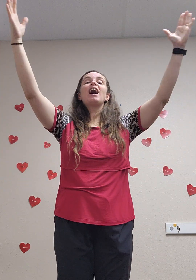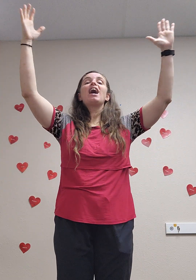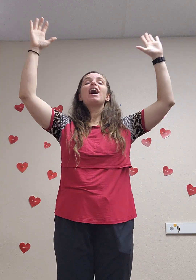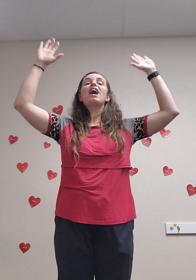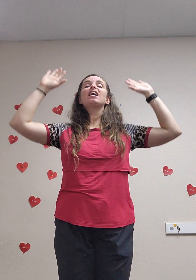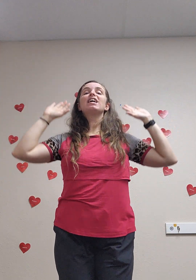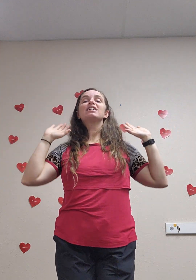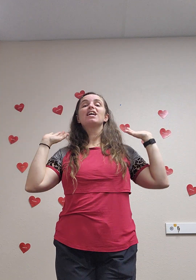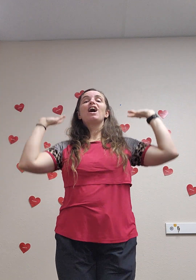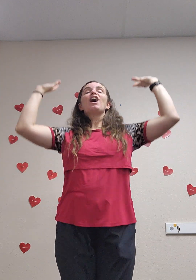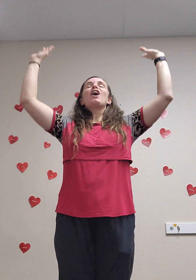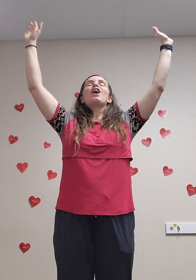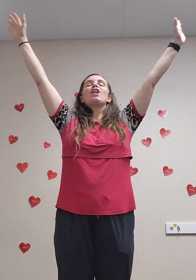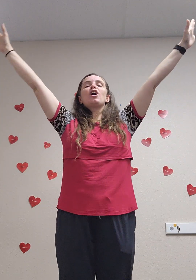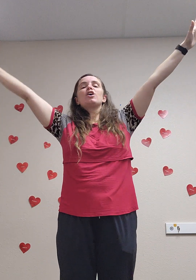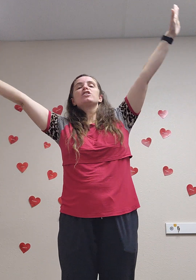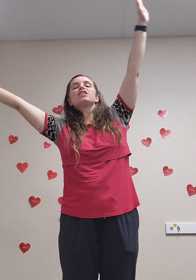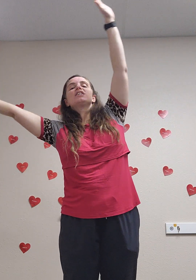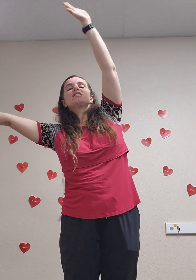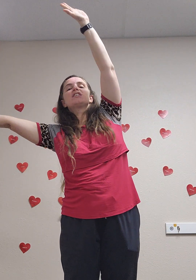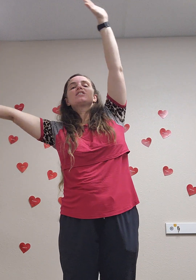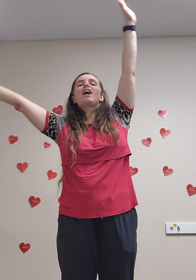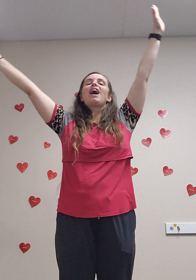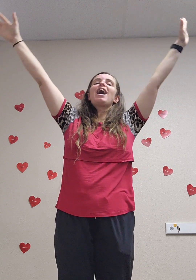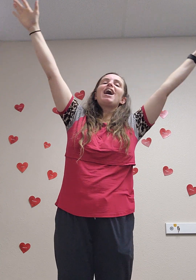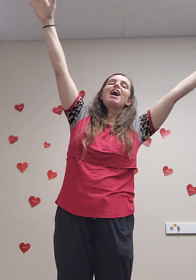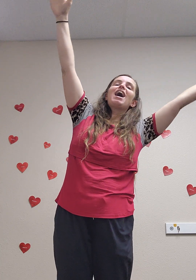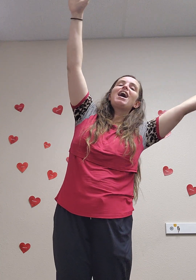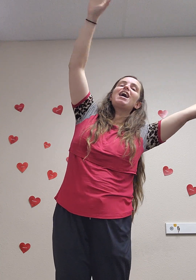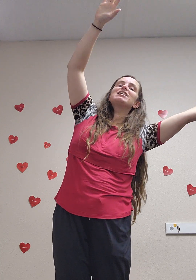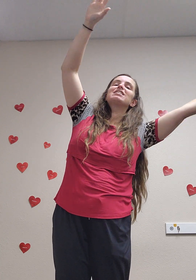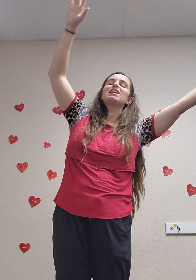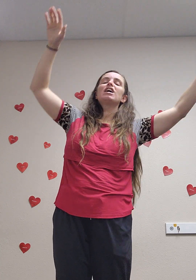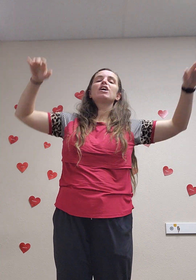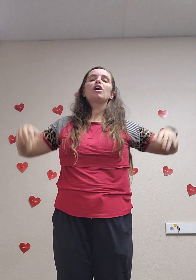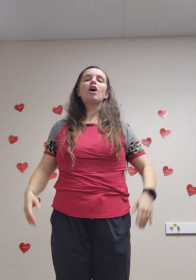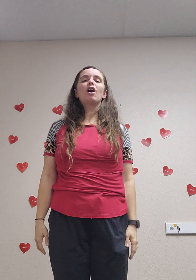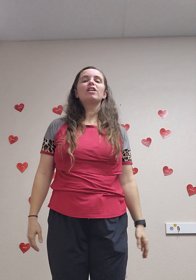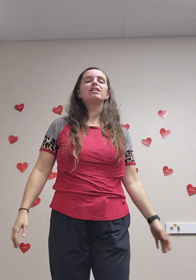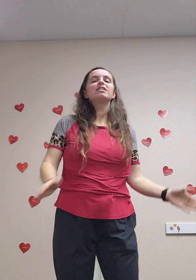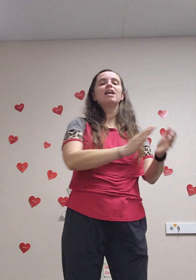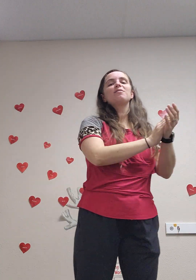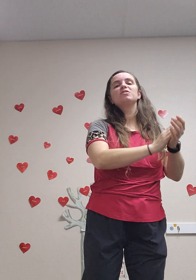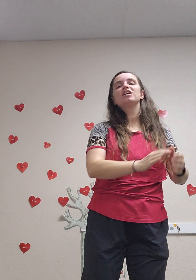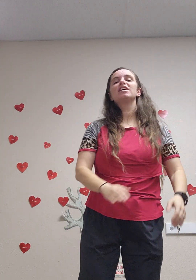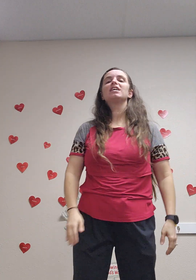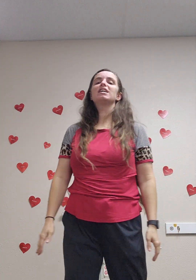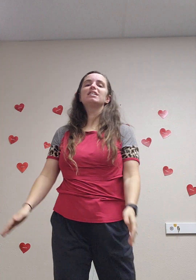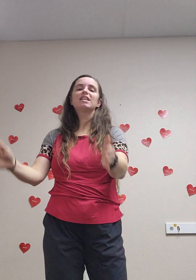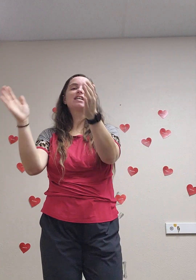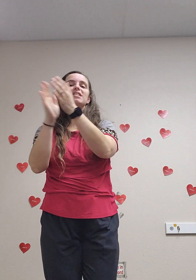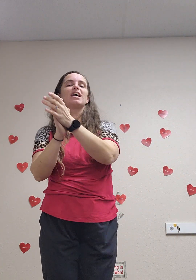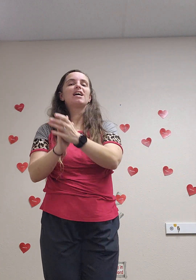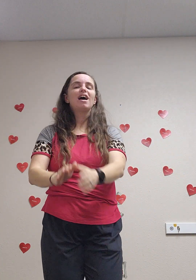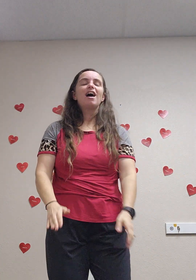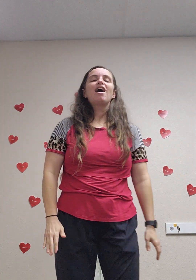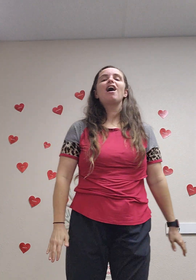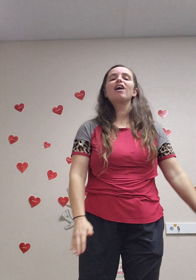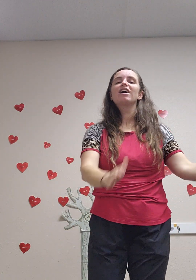Highest, our Lord Jesus Christ Call His name Jesus, our